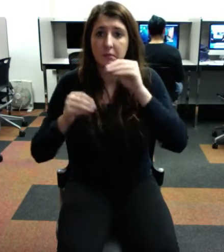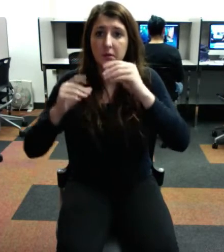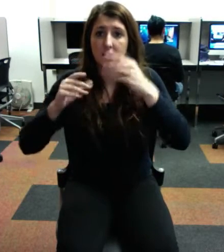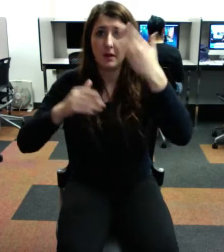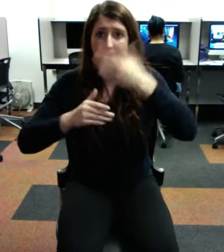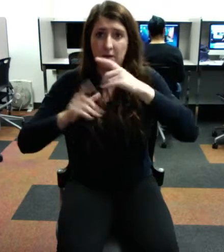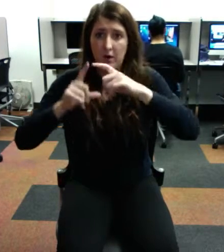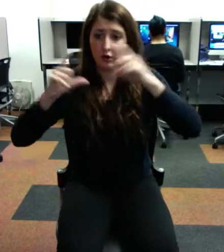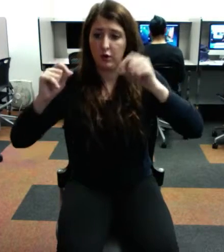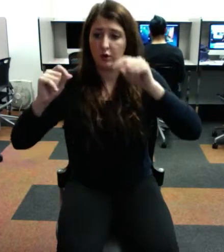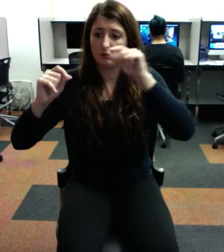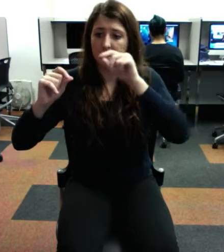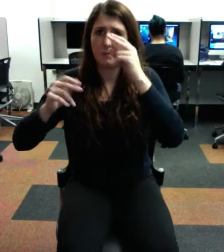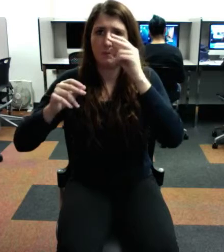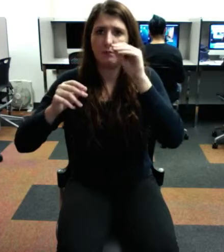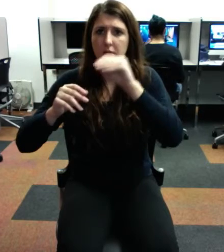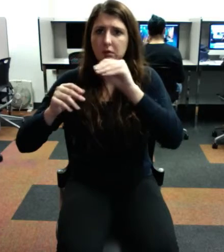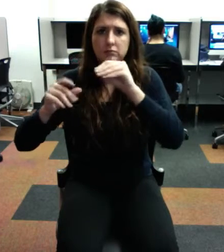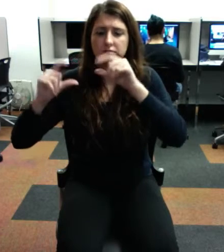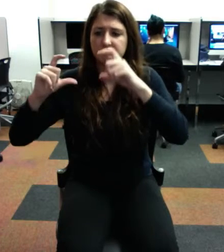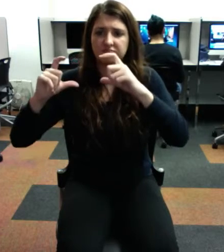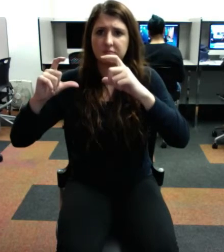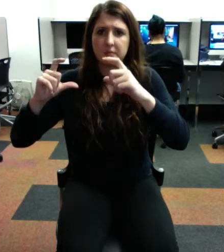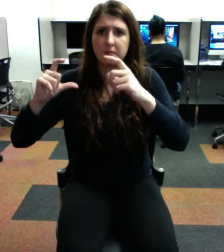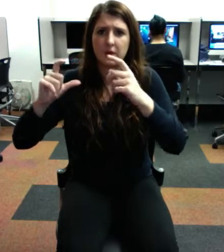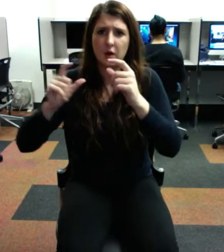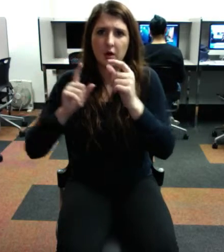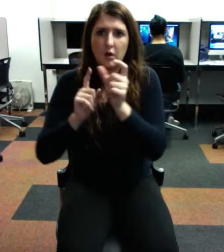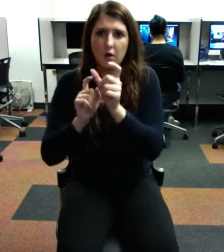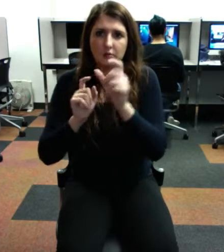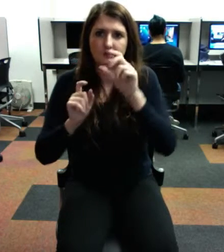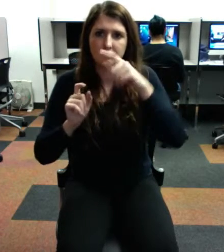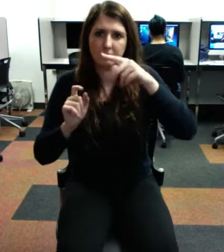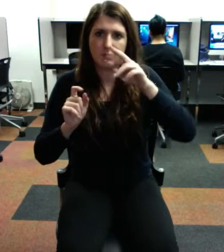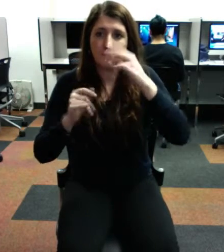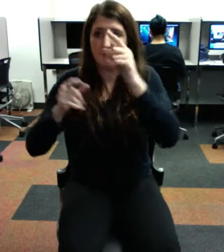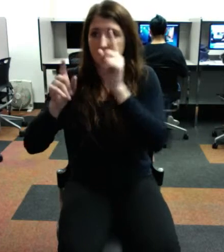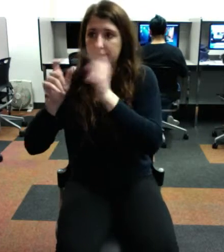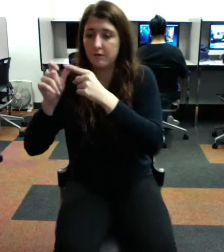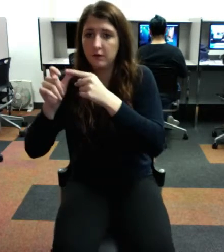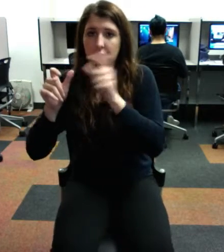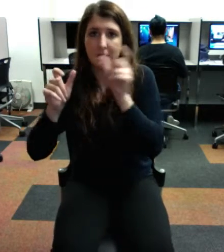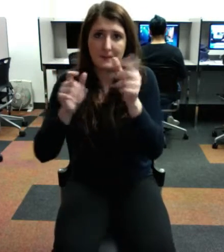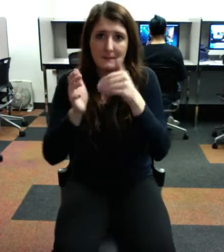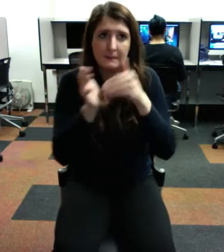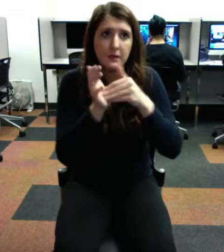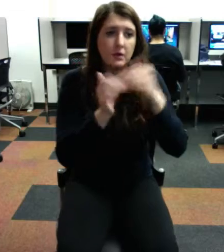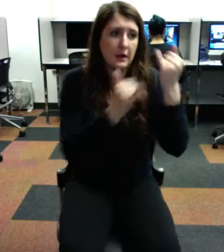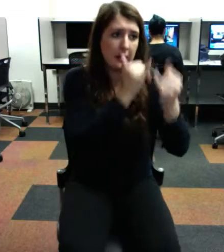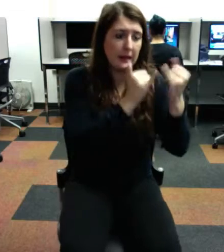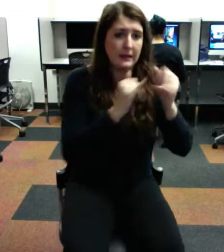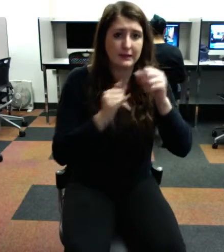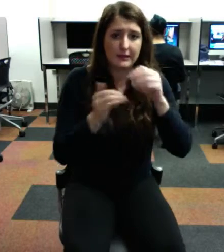card, and the meaning on the back. This easy study method is a great tool in learning medical